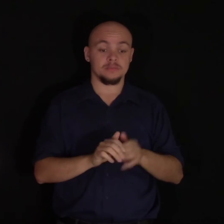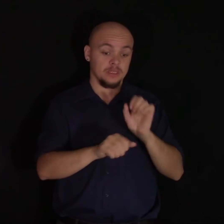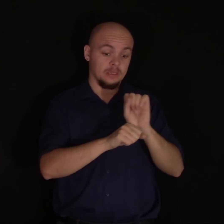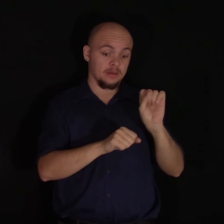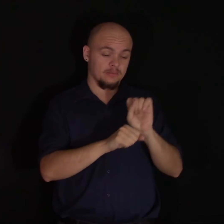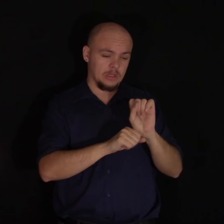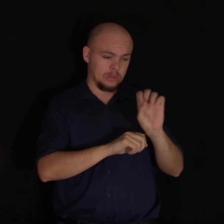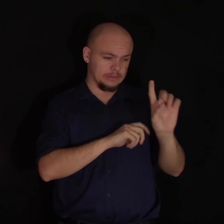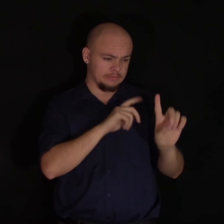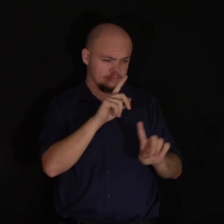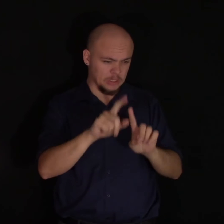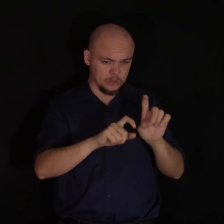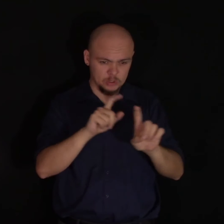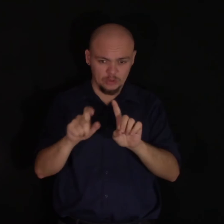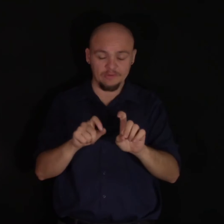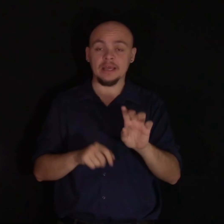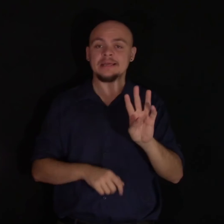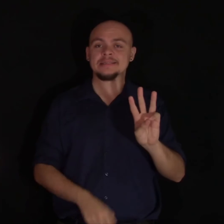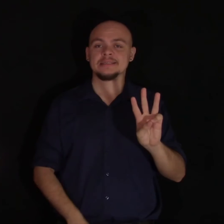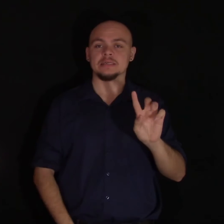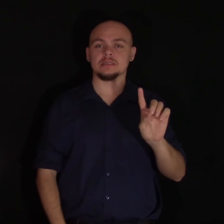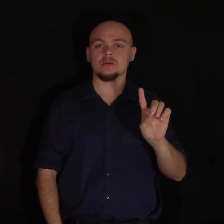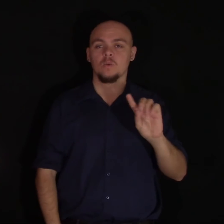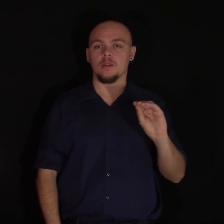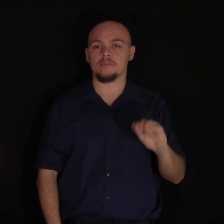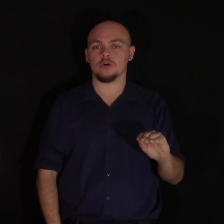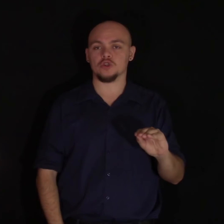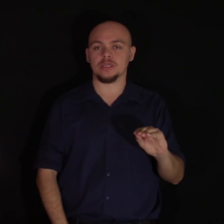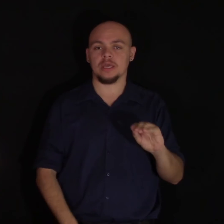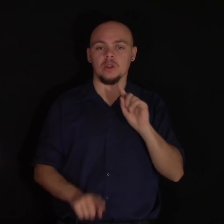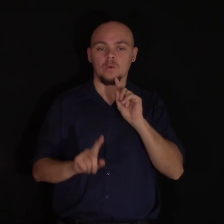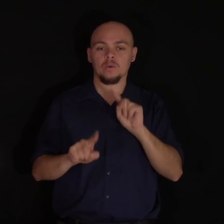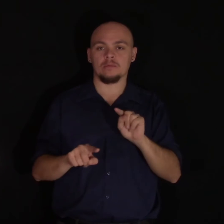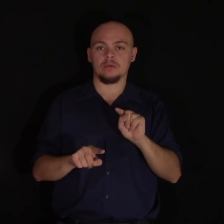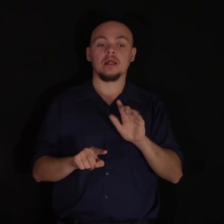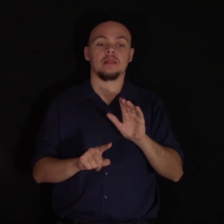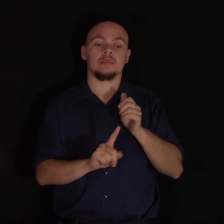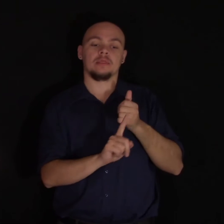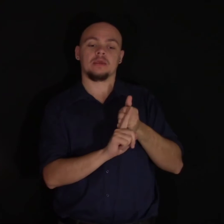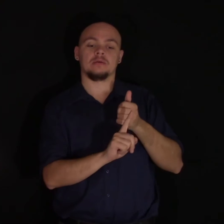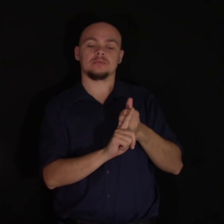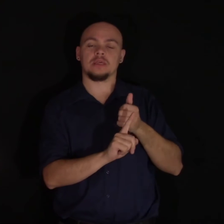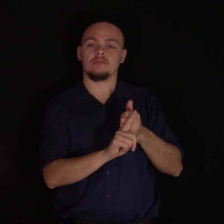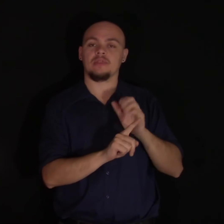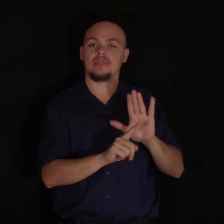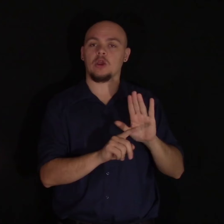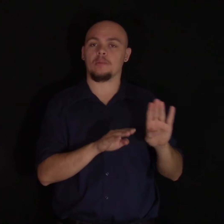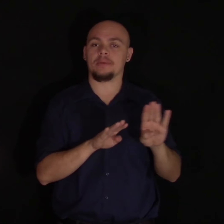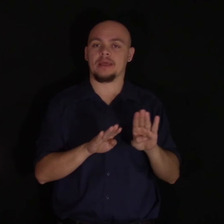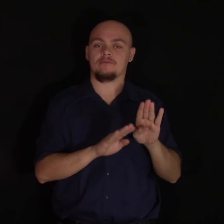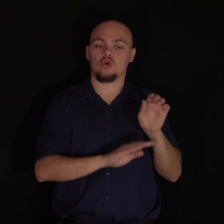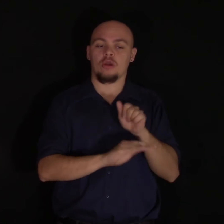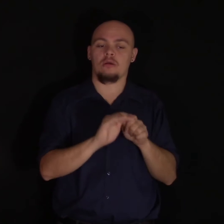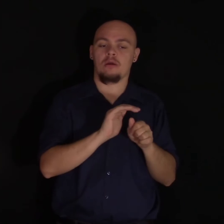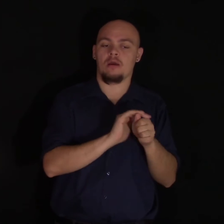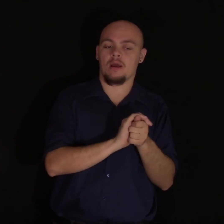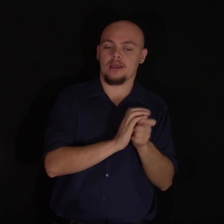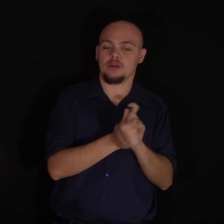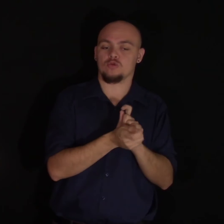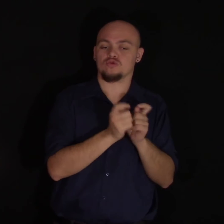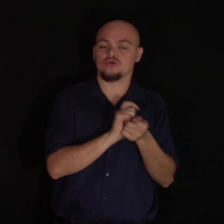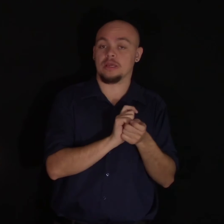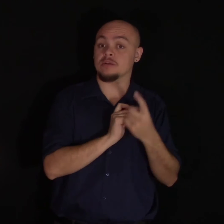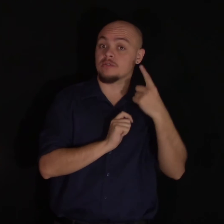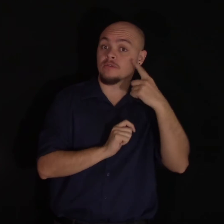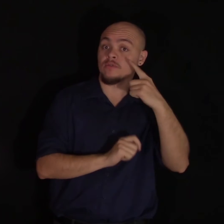they surveyed, 61% reported changing an aspect of their behavior or their appearance in order to fit